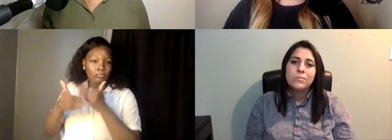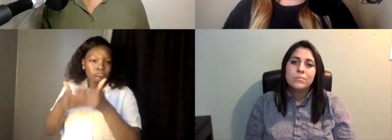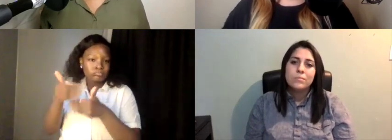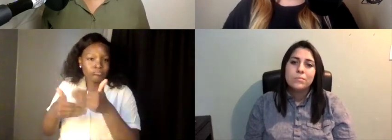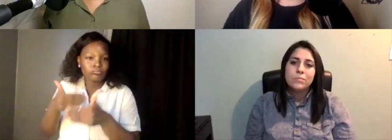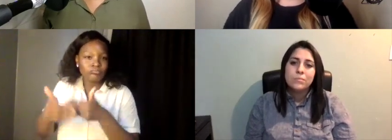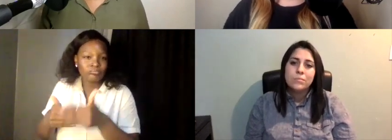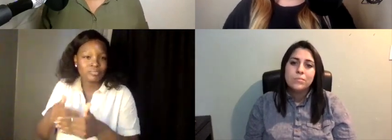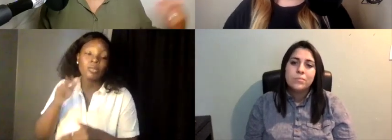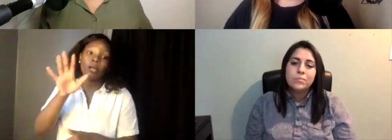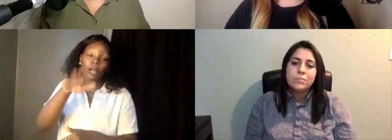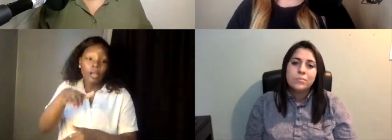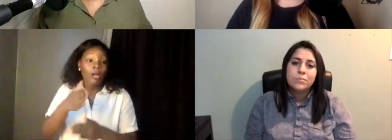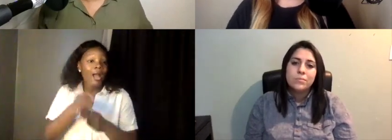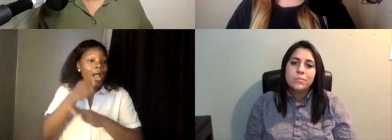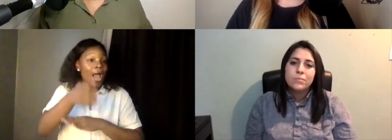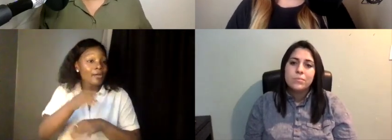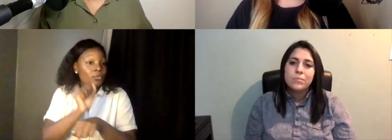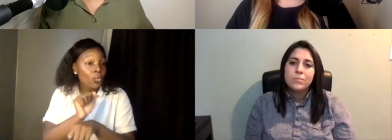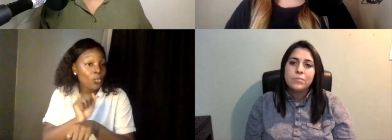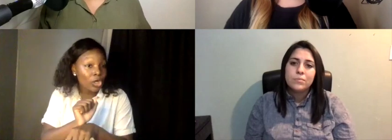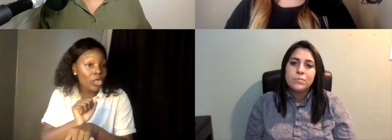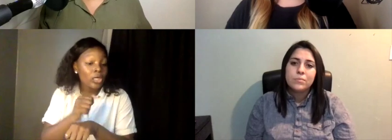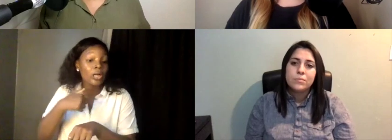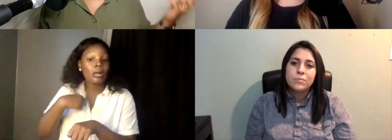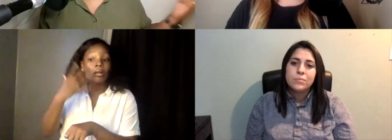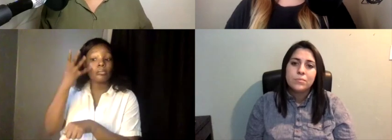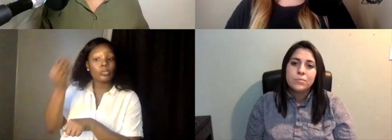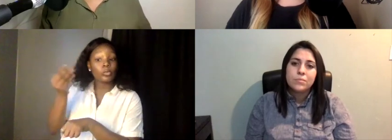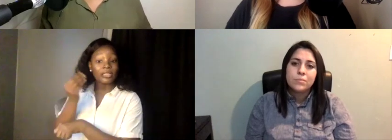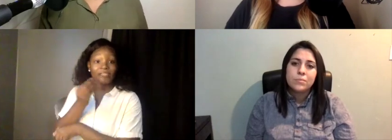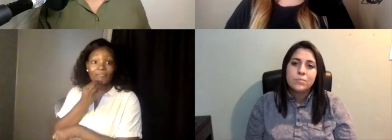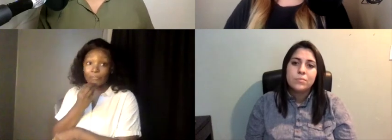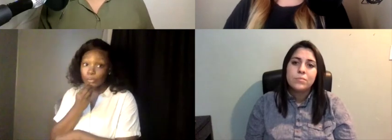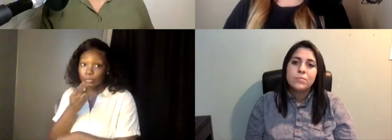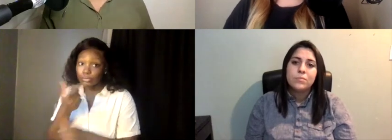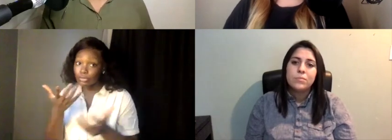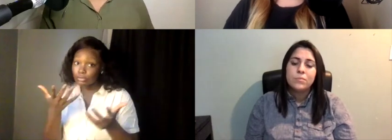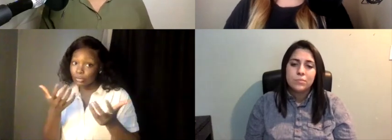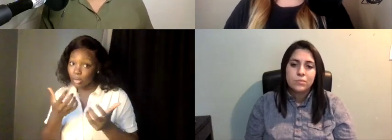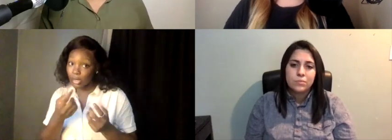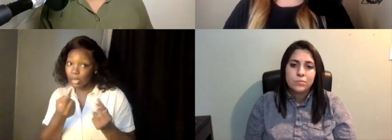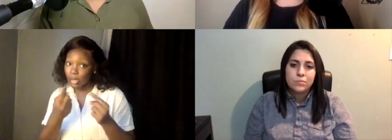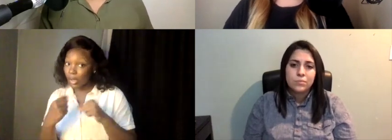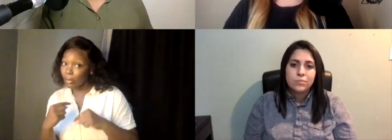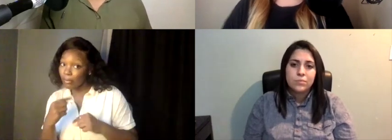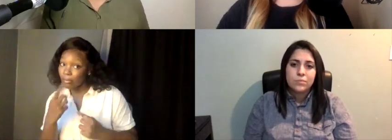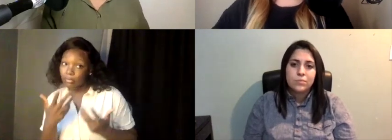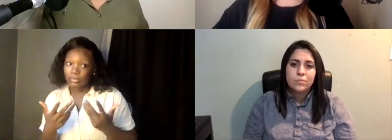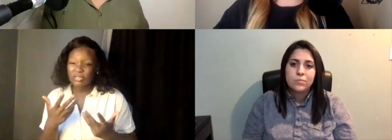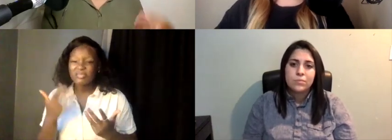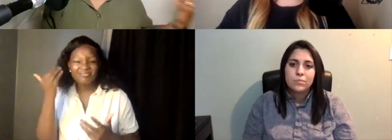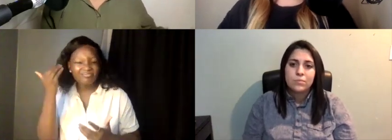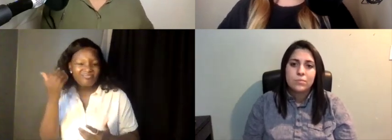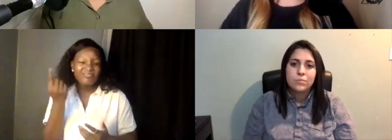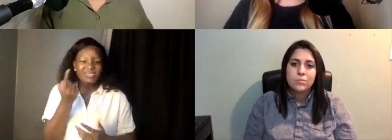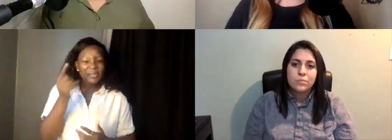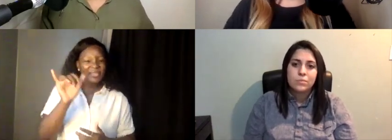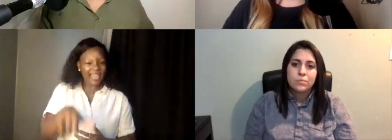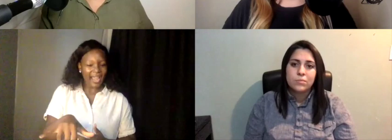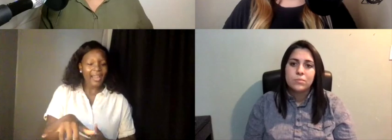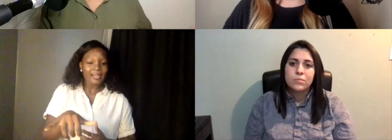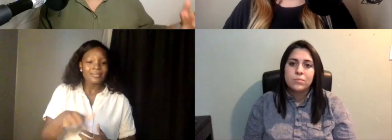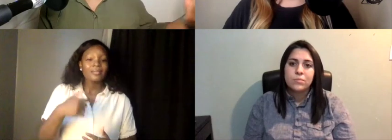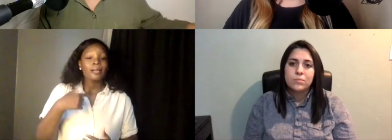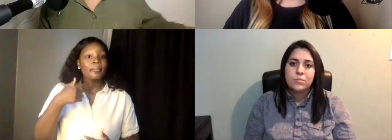I don't know if you're available, but, you know, we're interested in meeting after or something like that, instead of it always having to be. So don't, I would say my